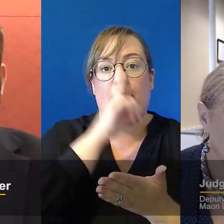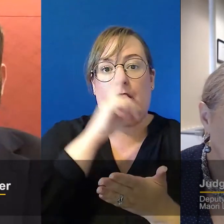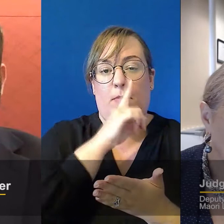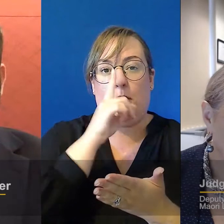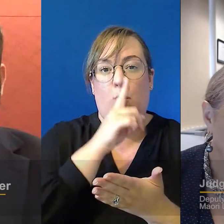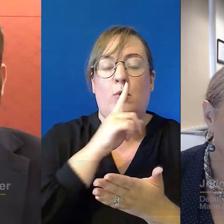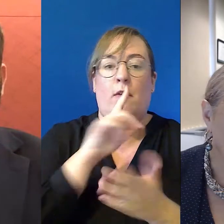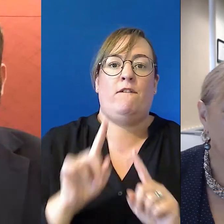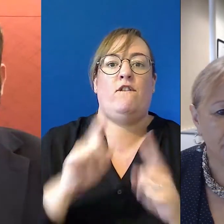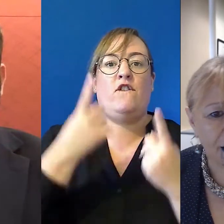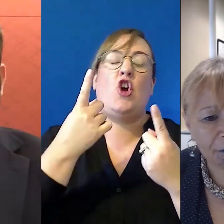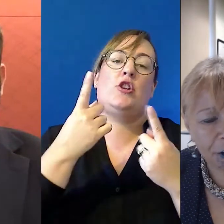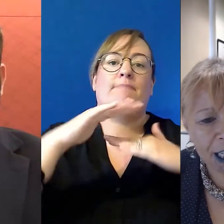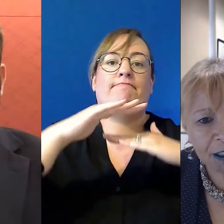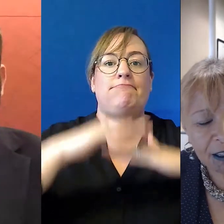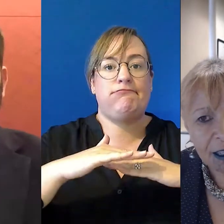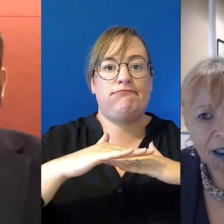jurisdictions. And